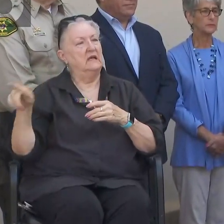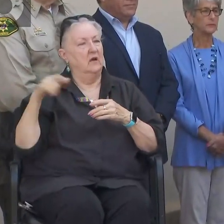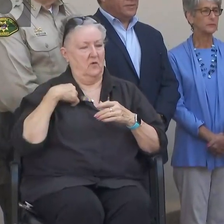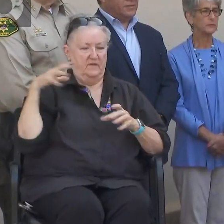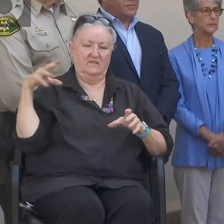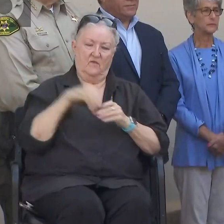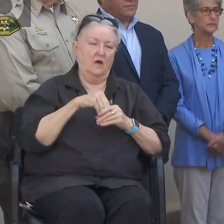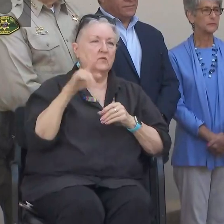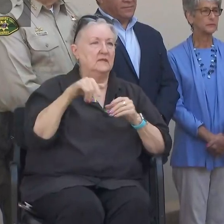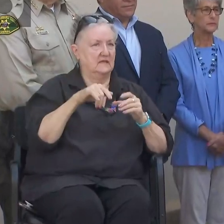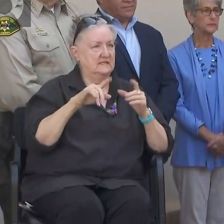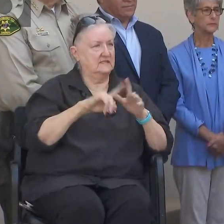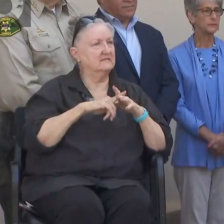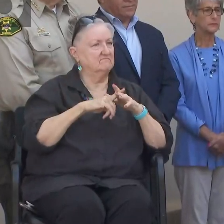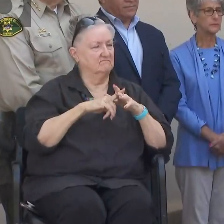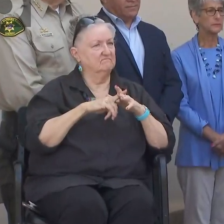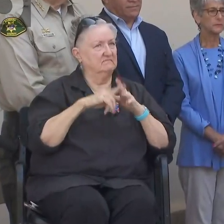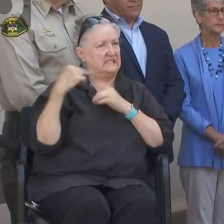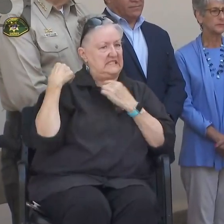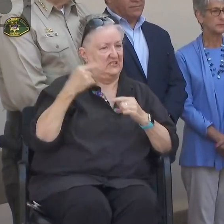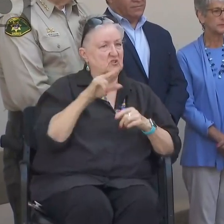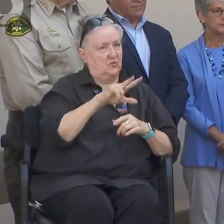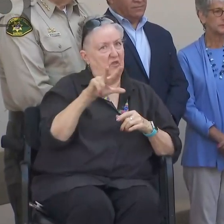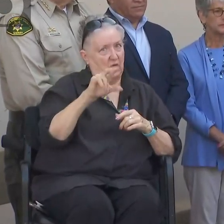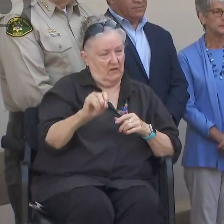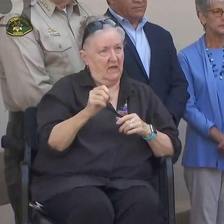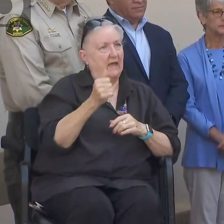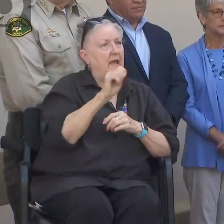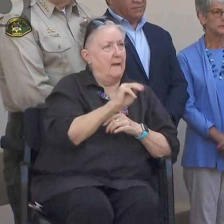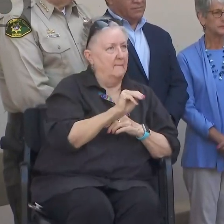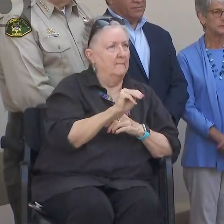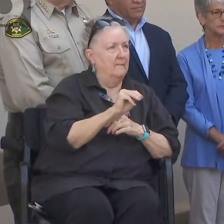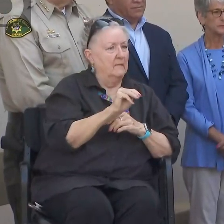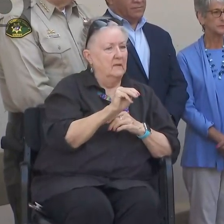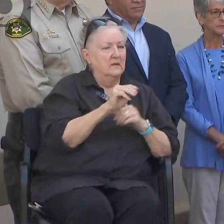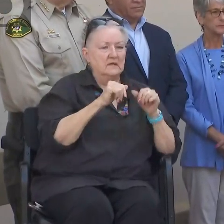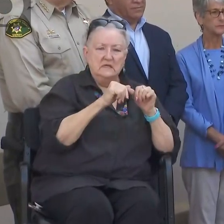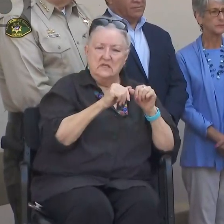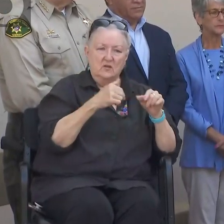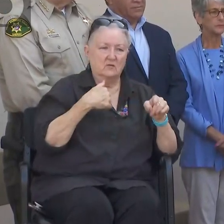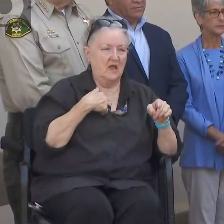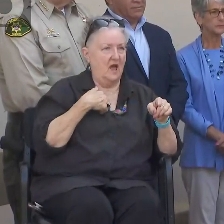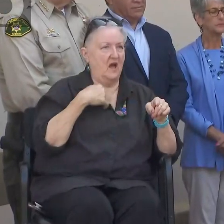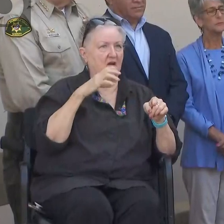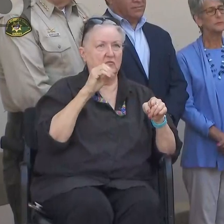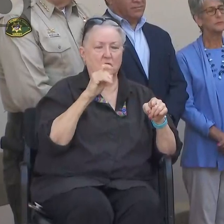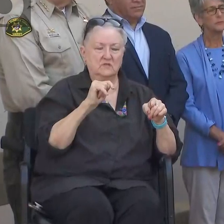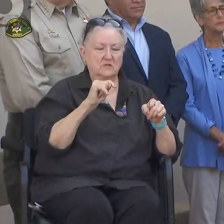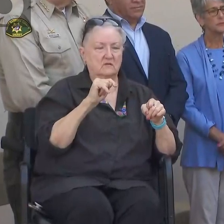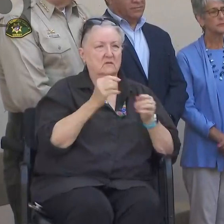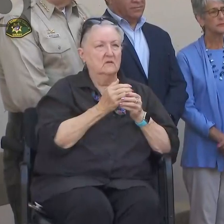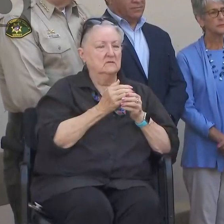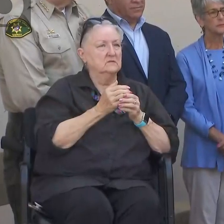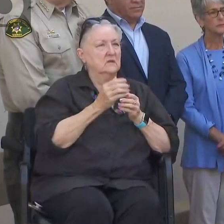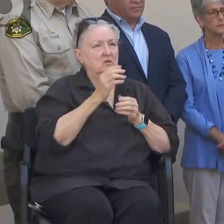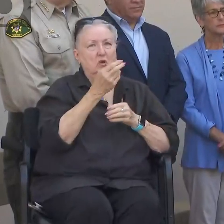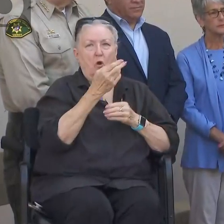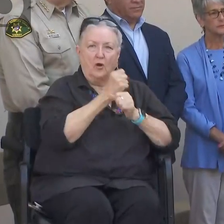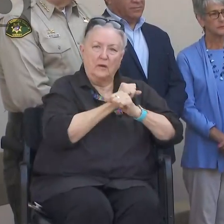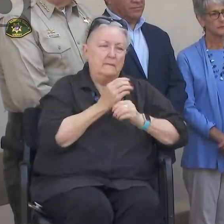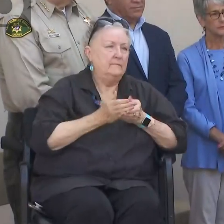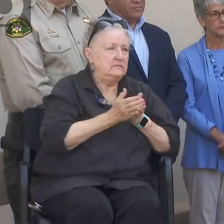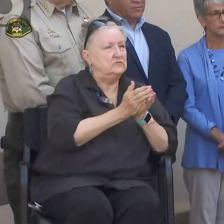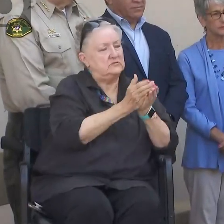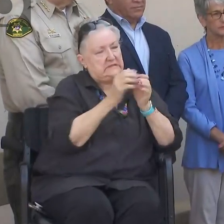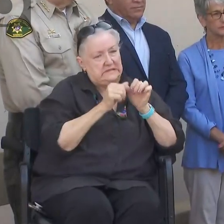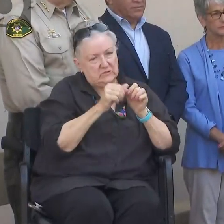this incident since 3:30 a.m. We continue to have Coast Guard vessels continue our search and